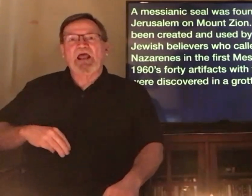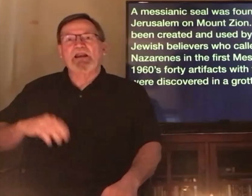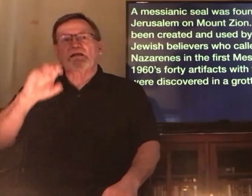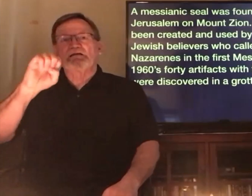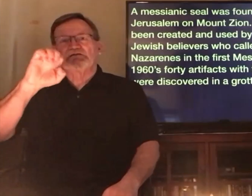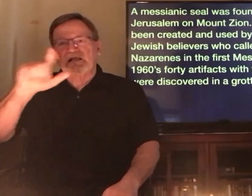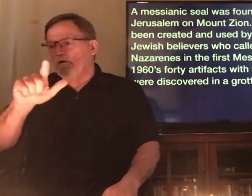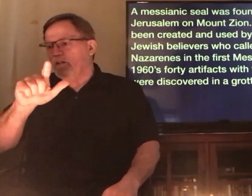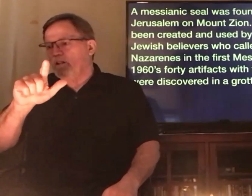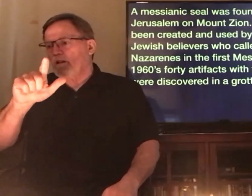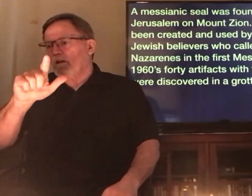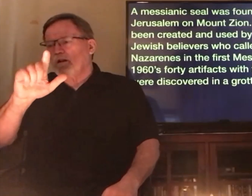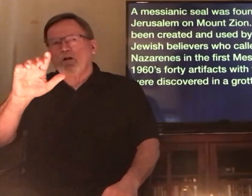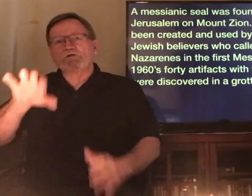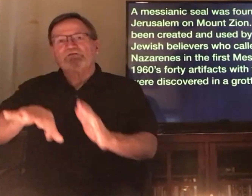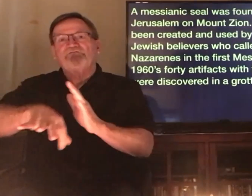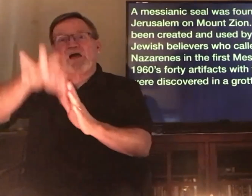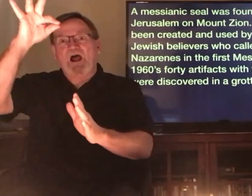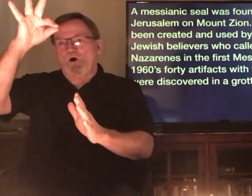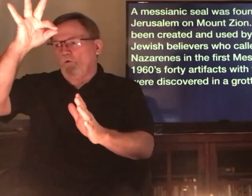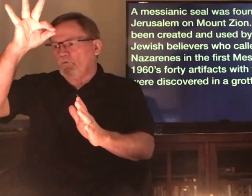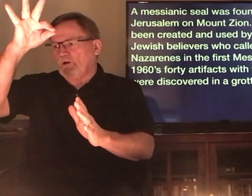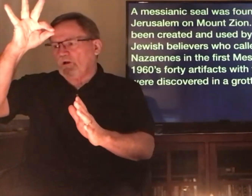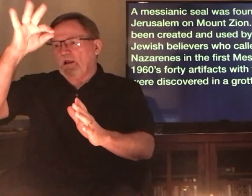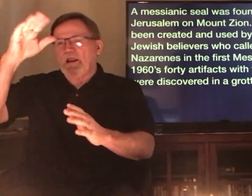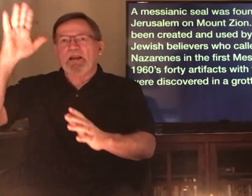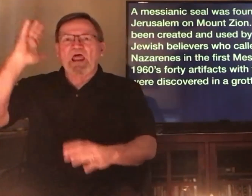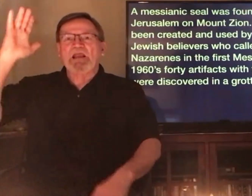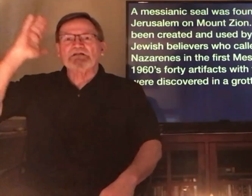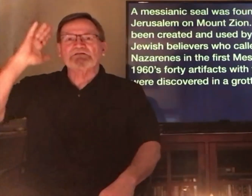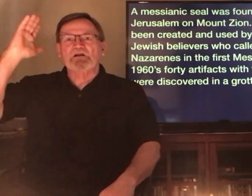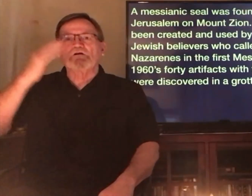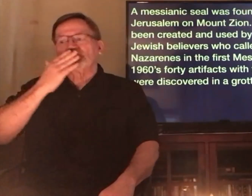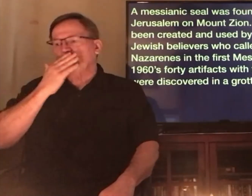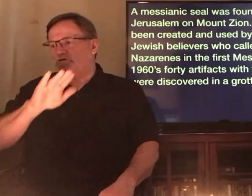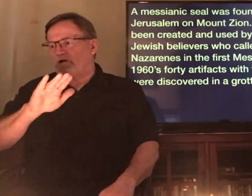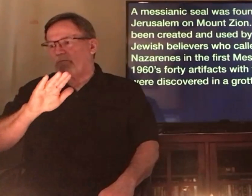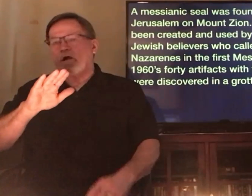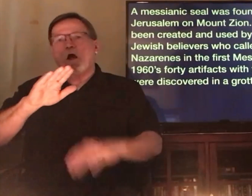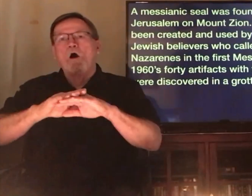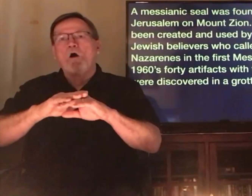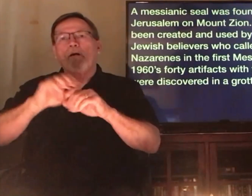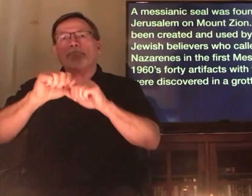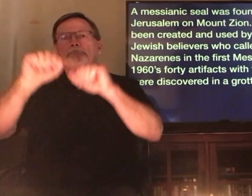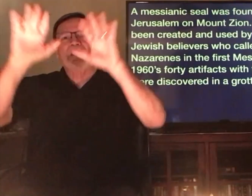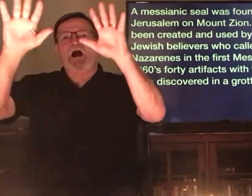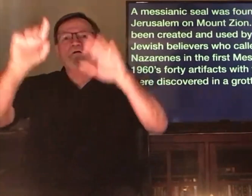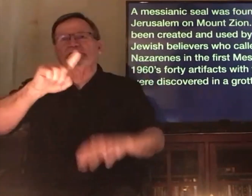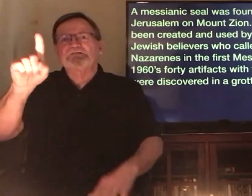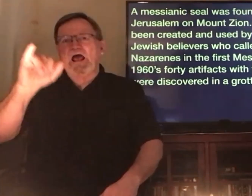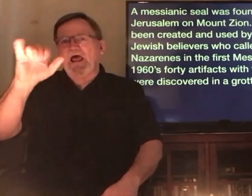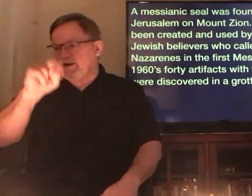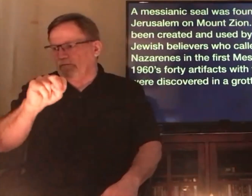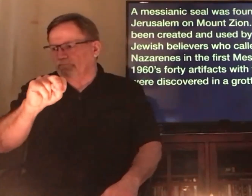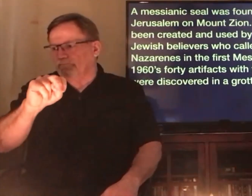So before the secret code, when you see fish mean